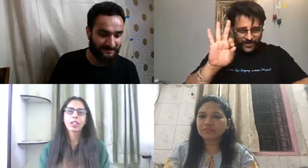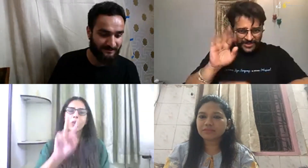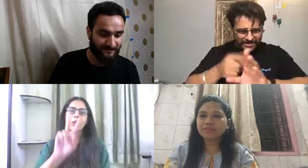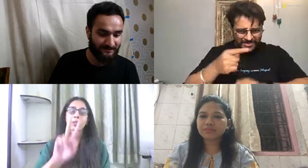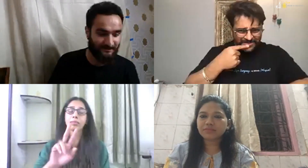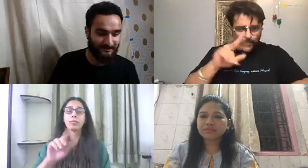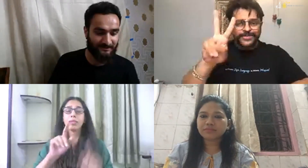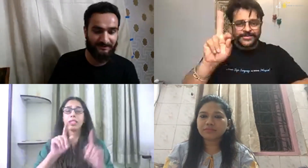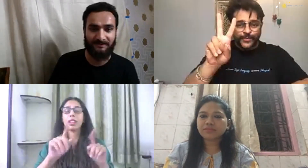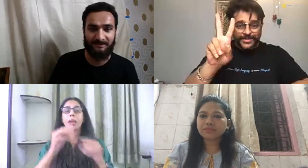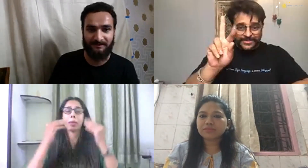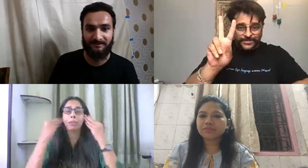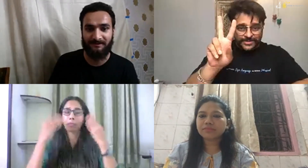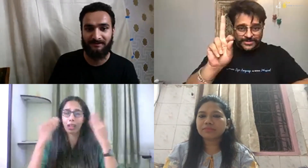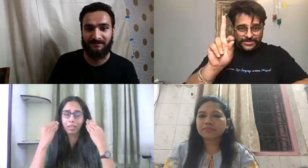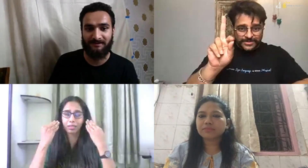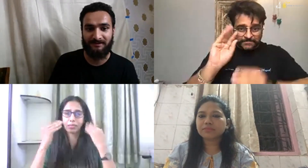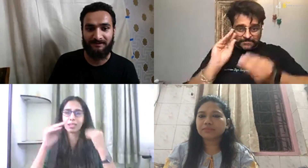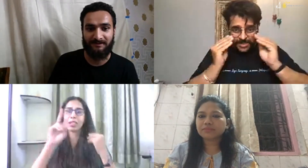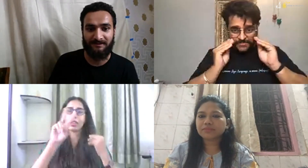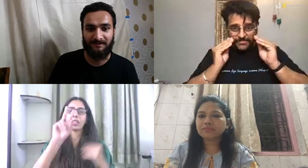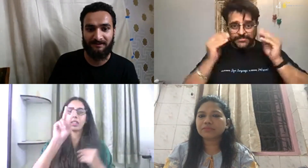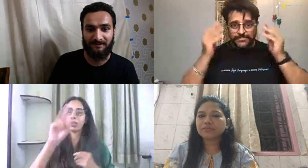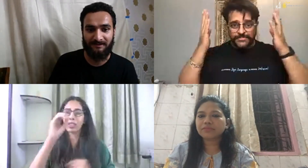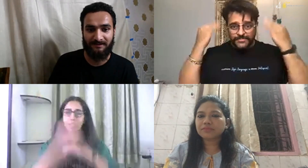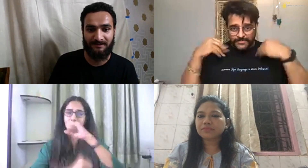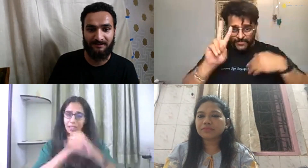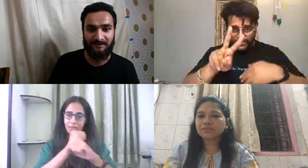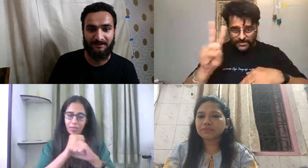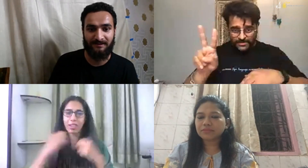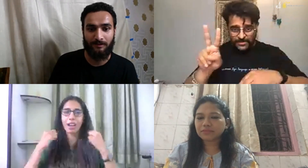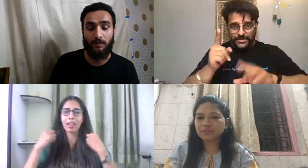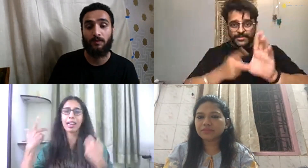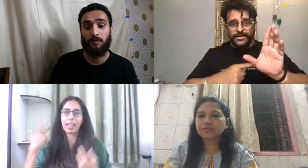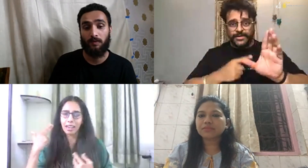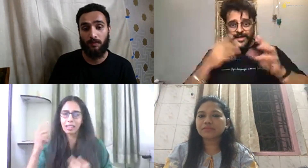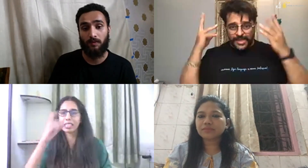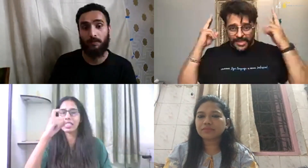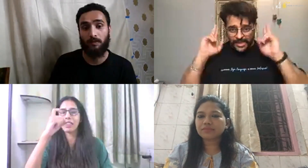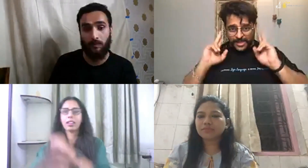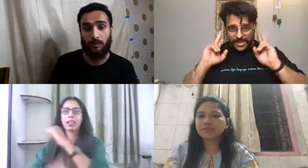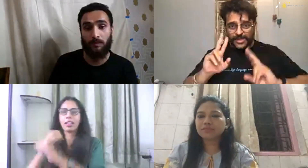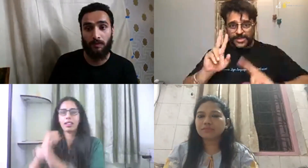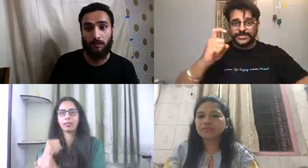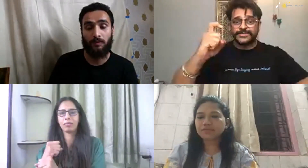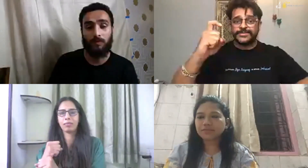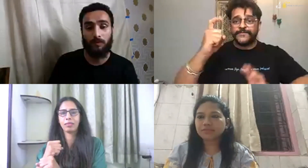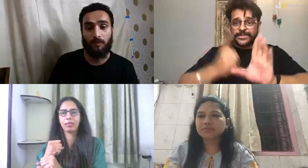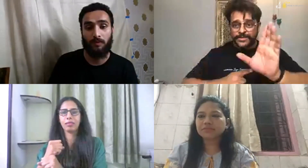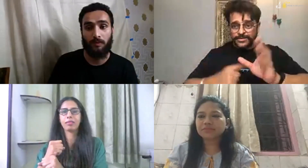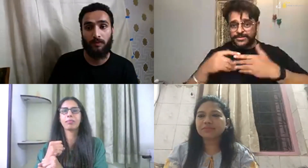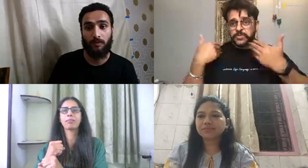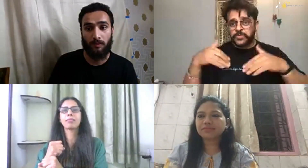what? 40 years, you said? No, first As it a was makeup. beautician, I've been working from last 20 years, and